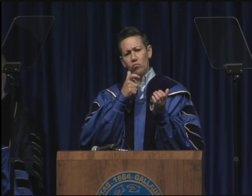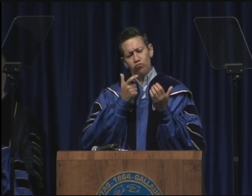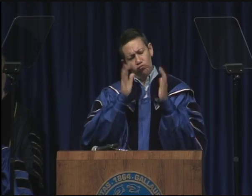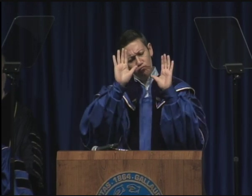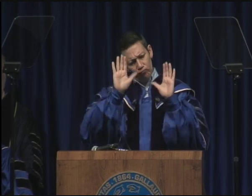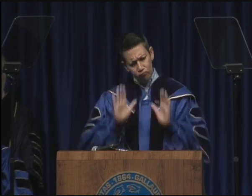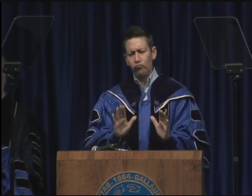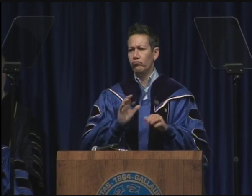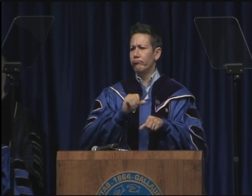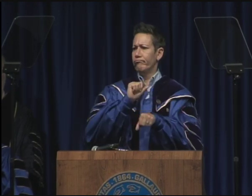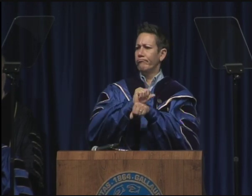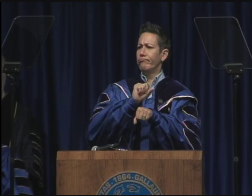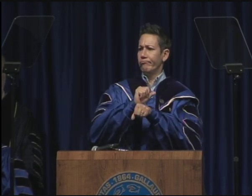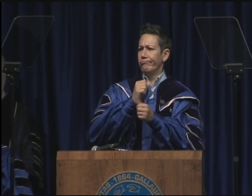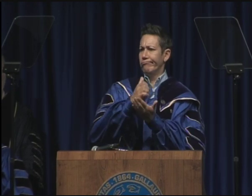has excelled in coursework,